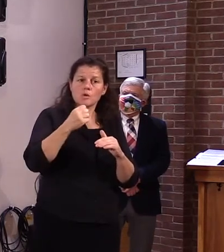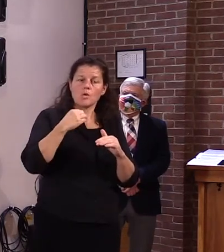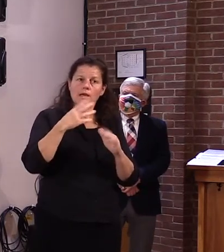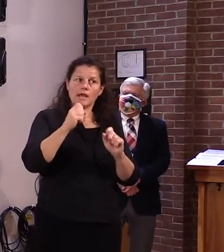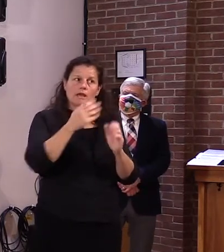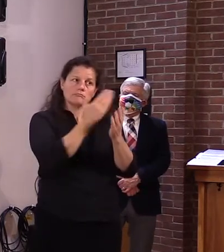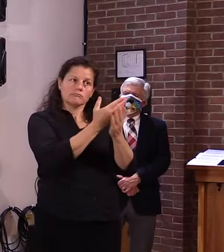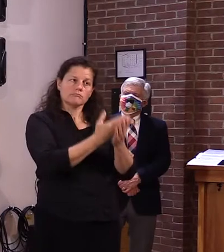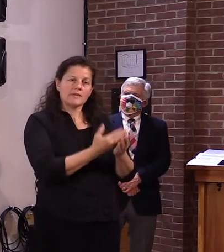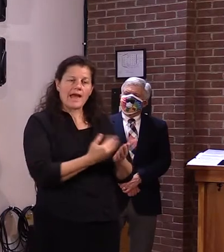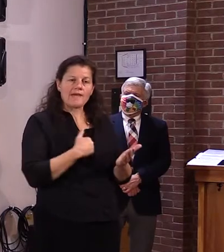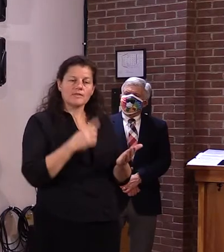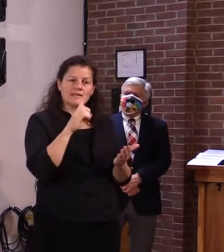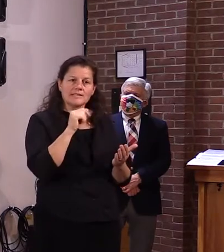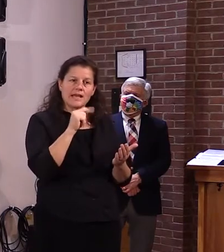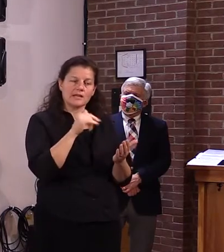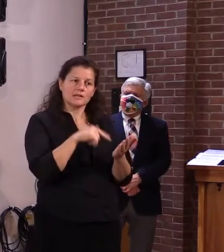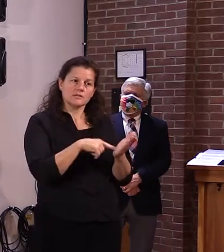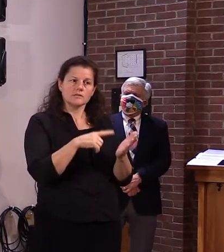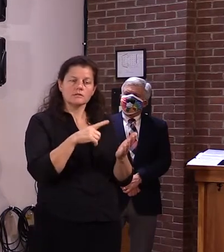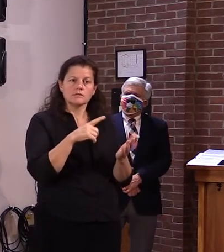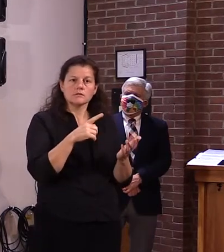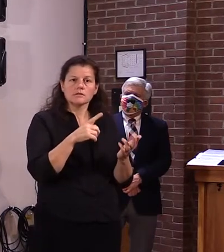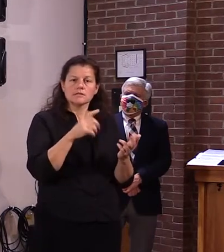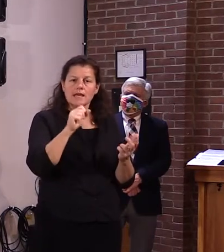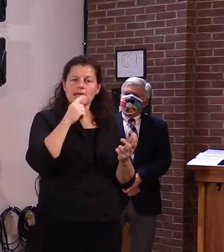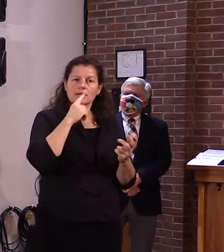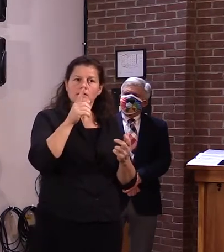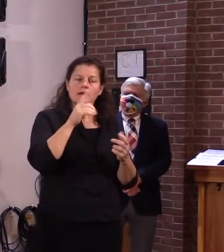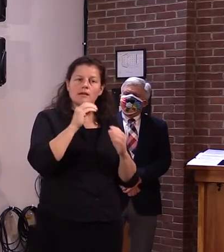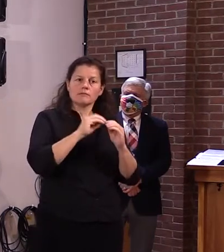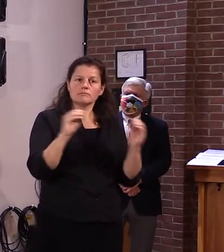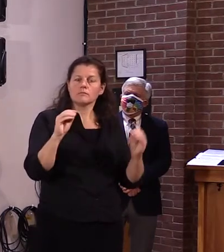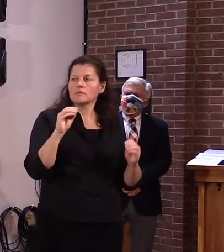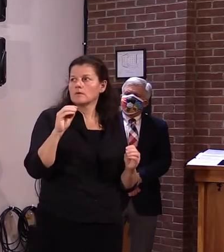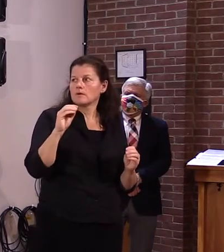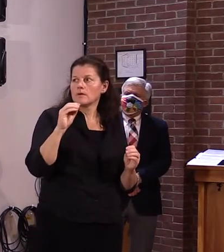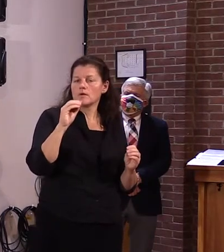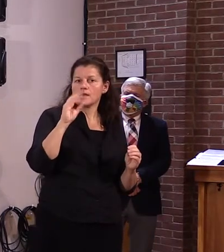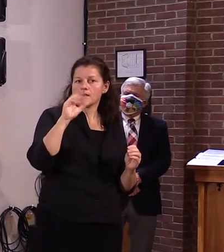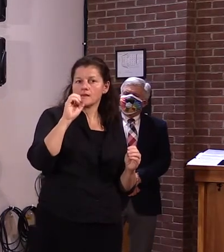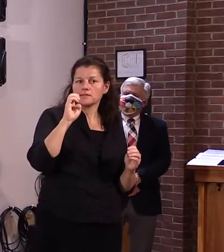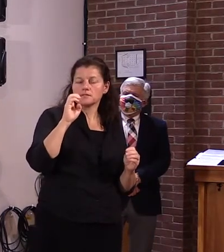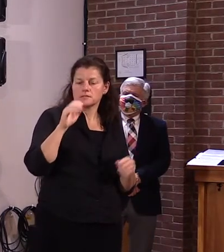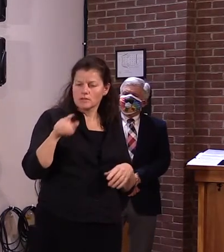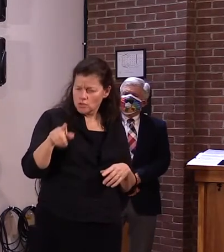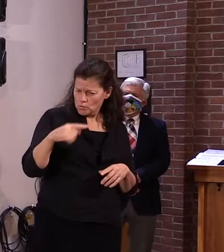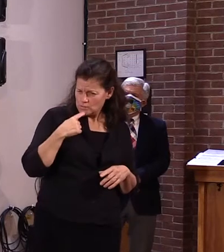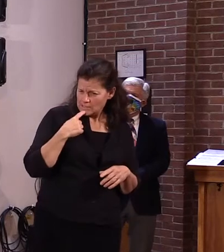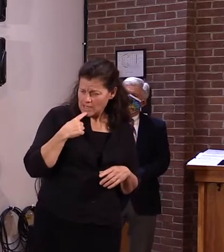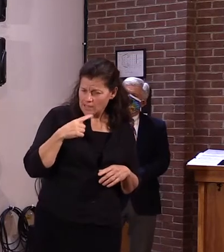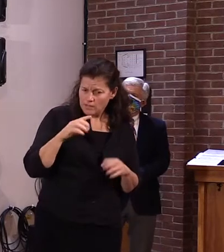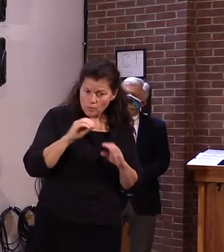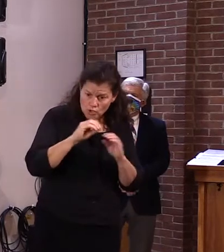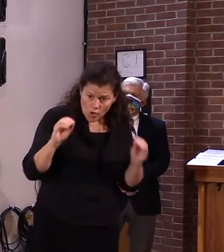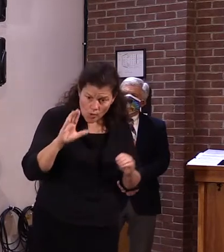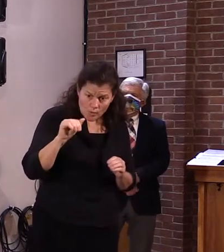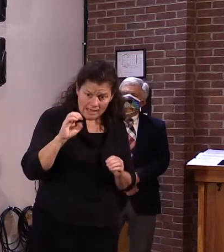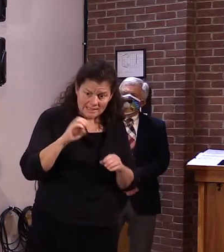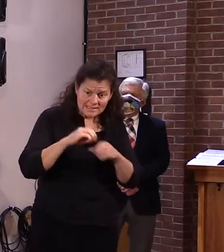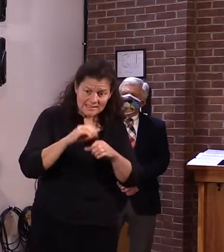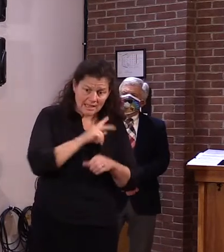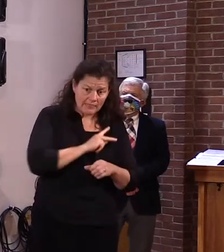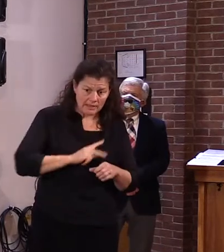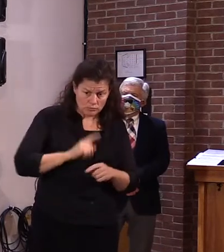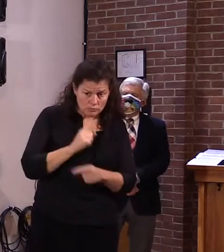here? The early part of what you were saying was that there were no cases. Is that what you'd said? Yeah.